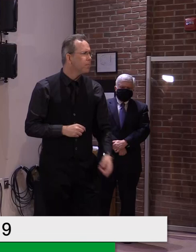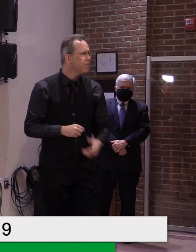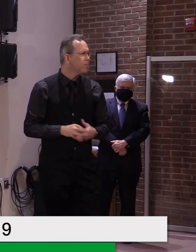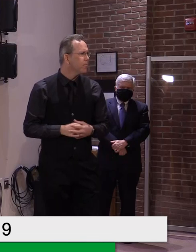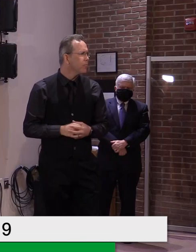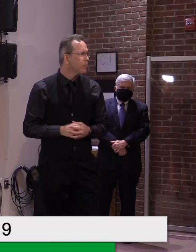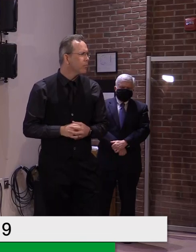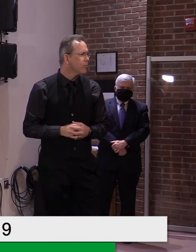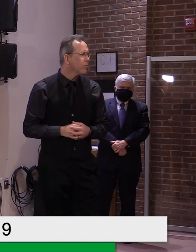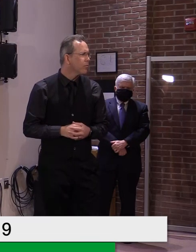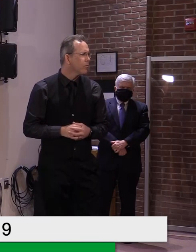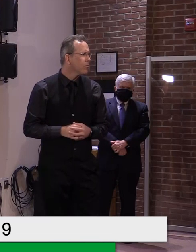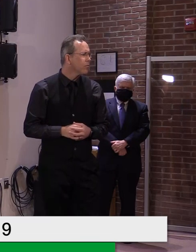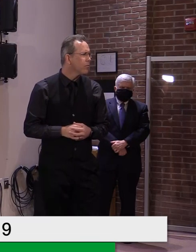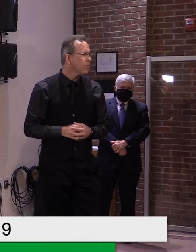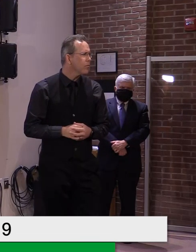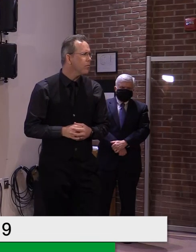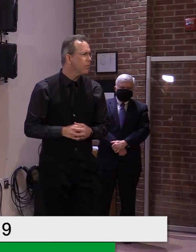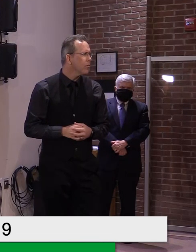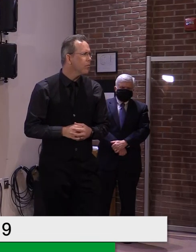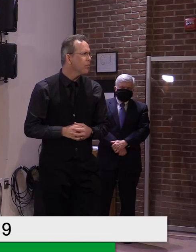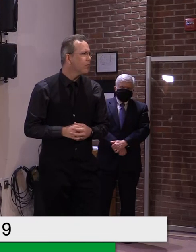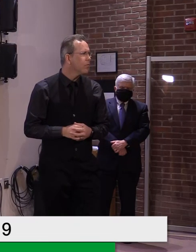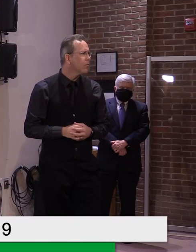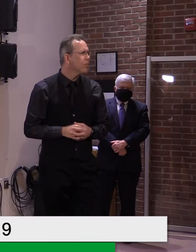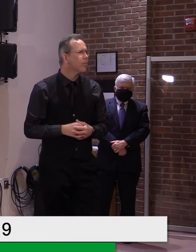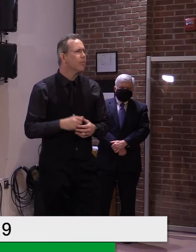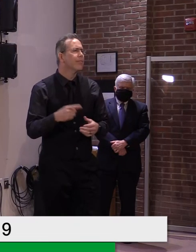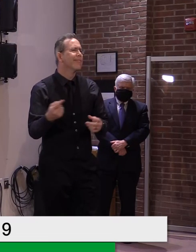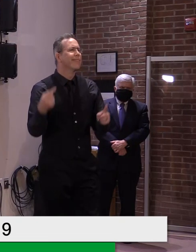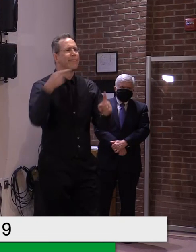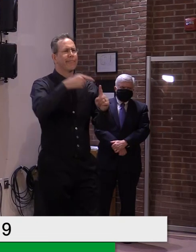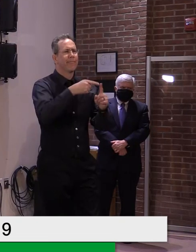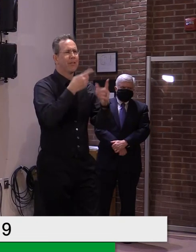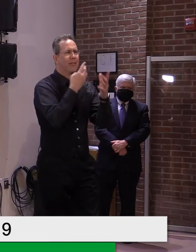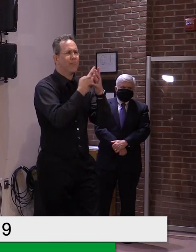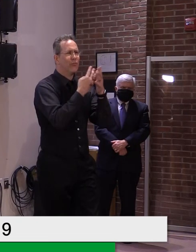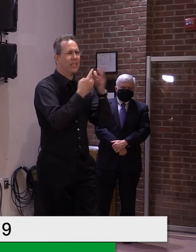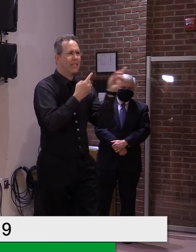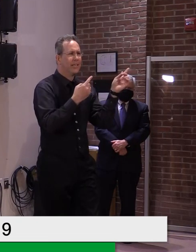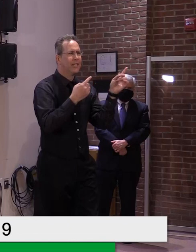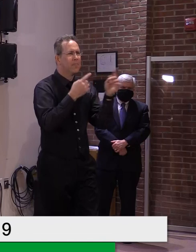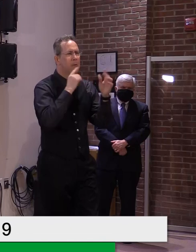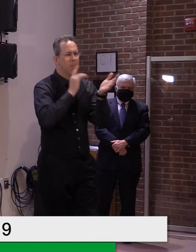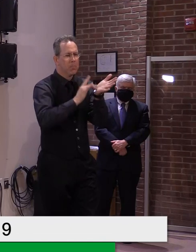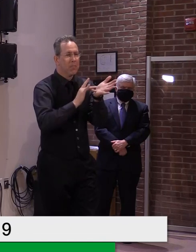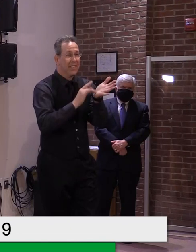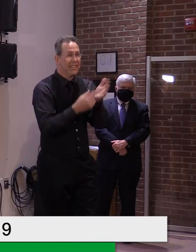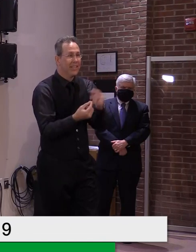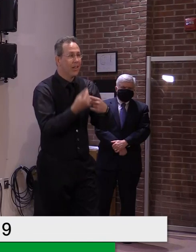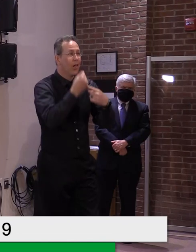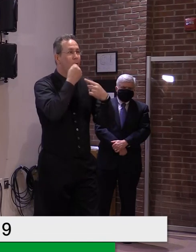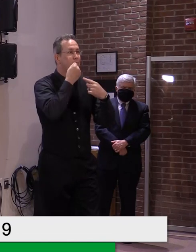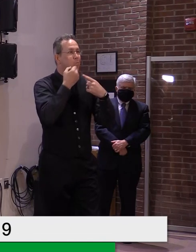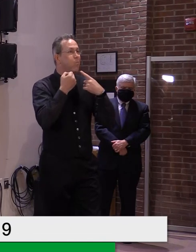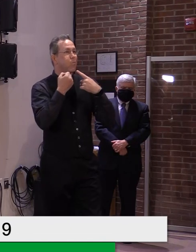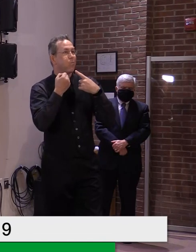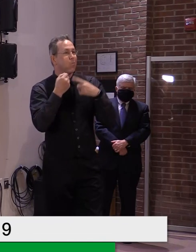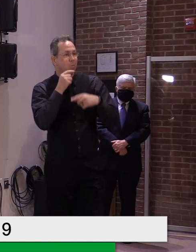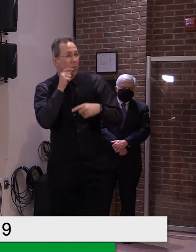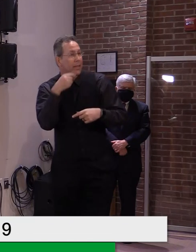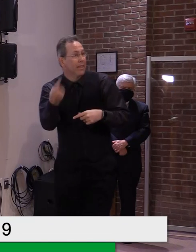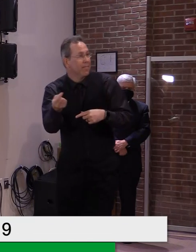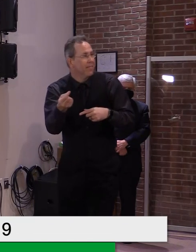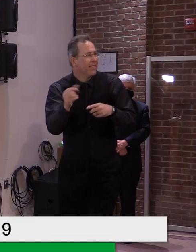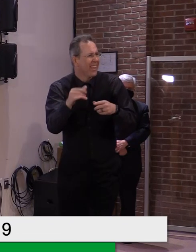like, you know, something that would be kind of difficult to get real